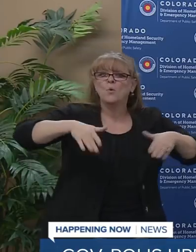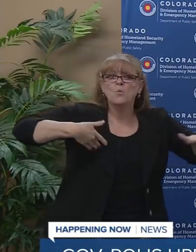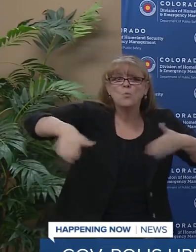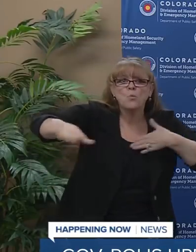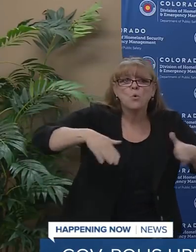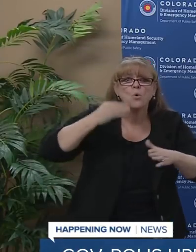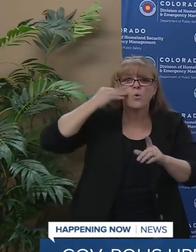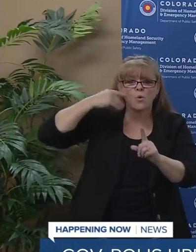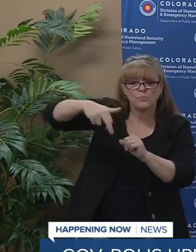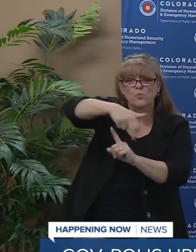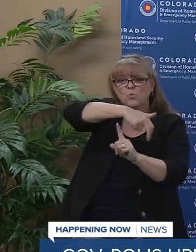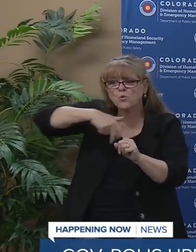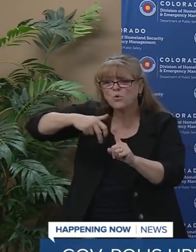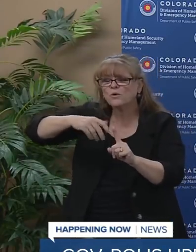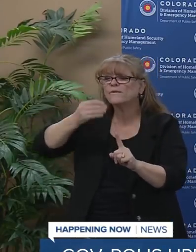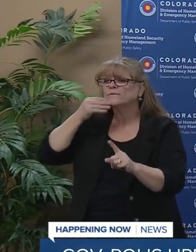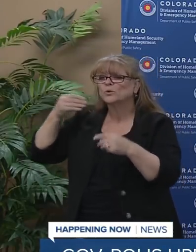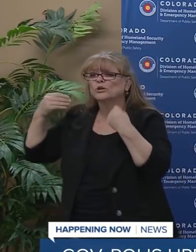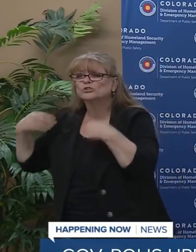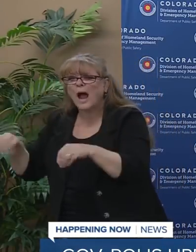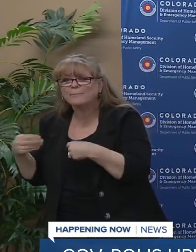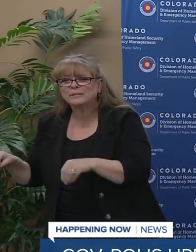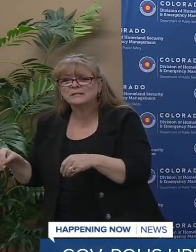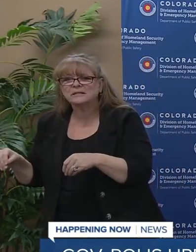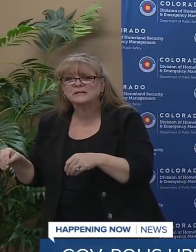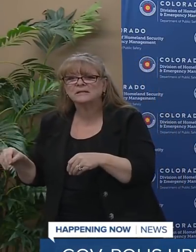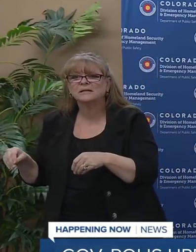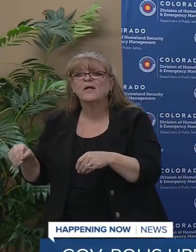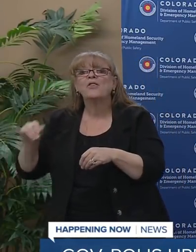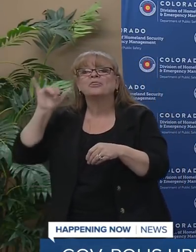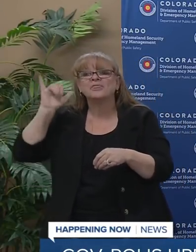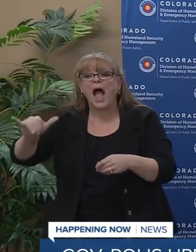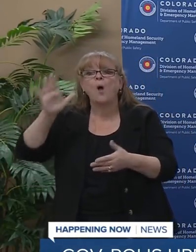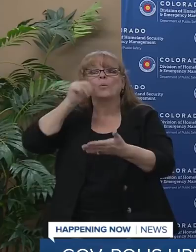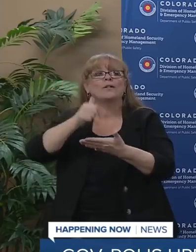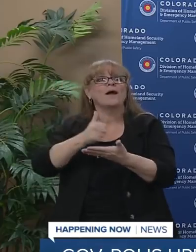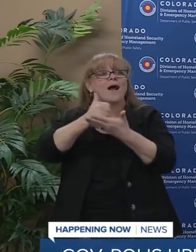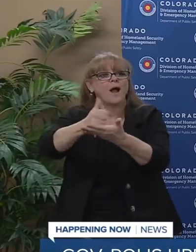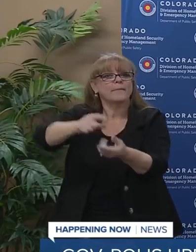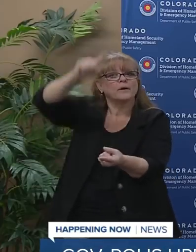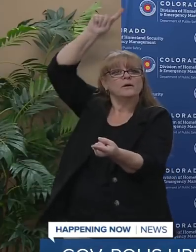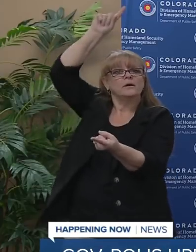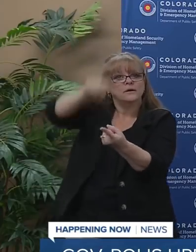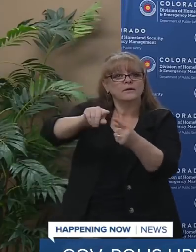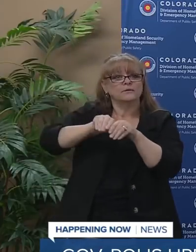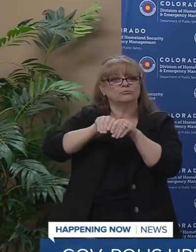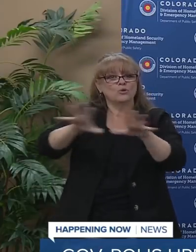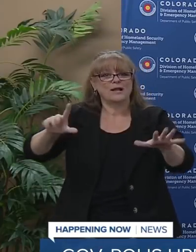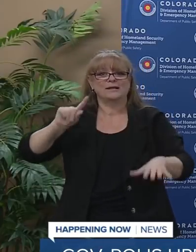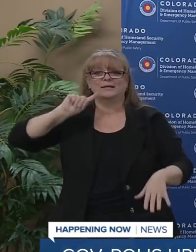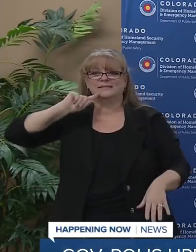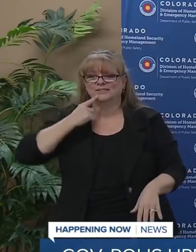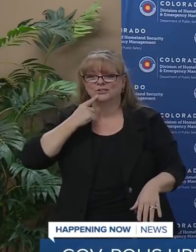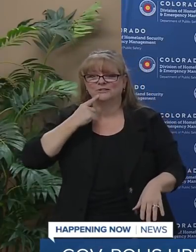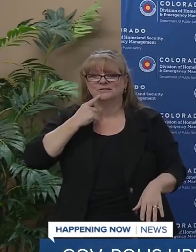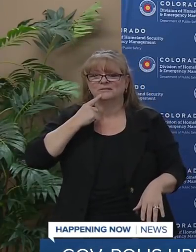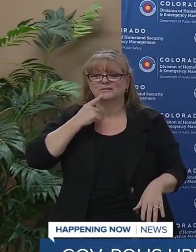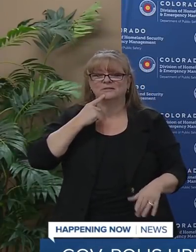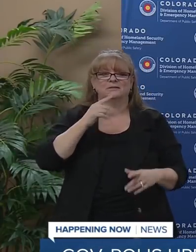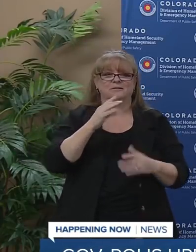also reducing the duration of these extreme measures that need to be taken. If you're not staying at